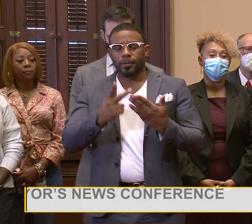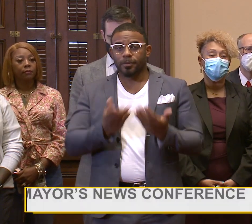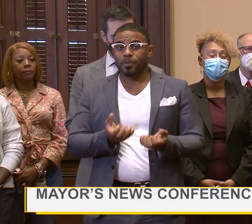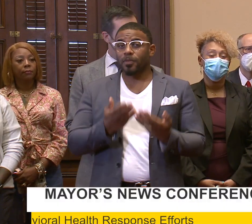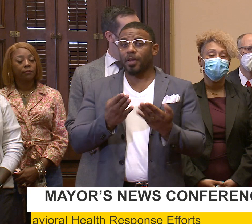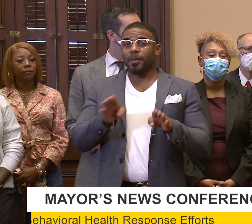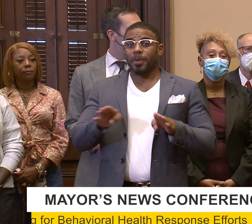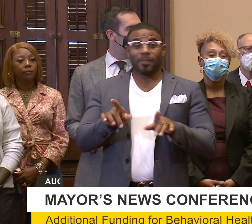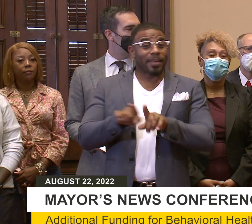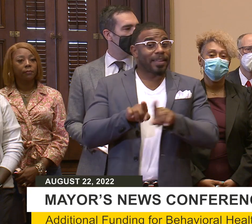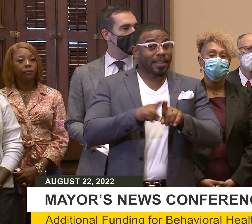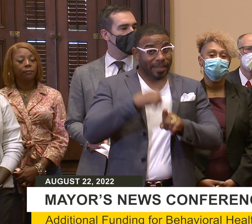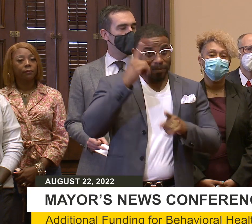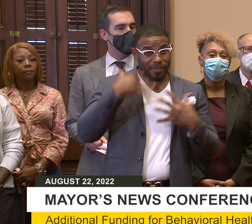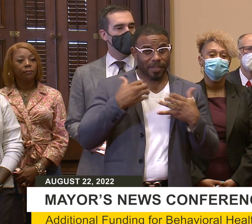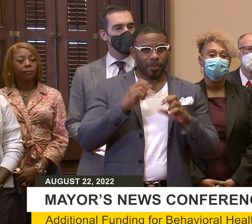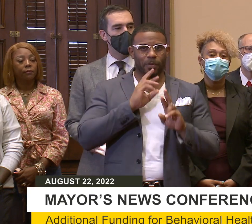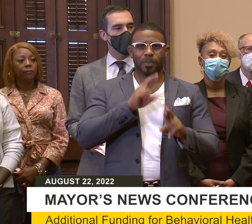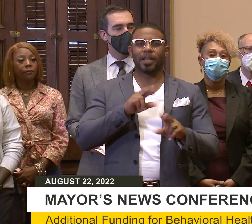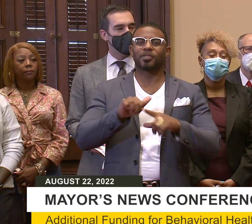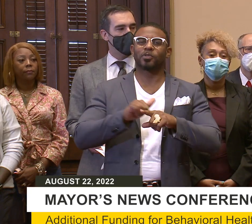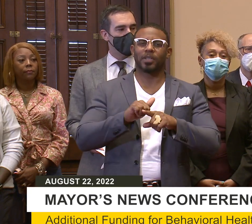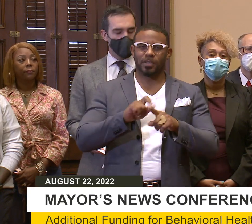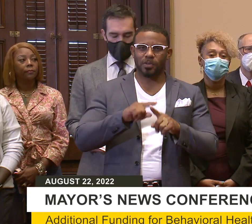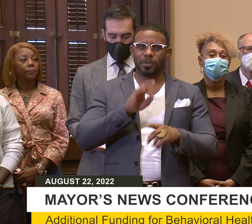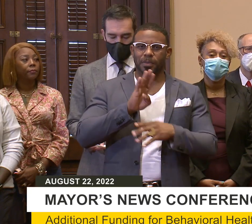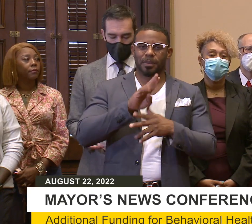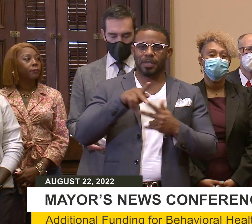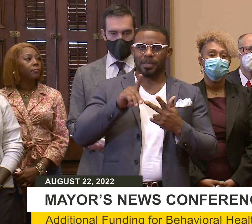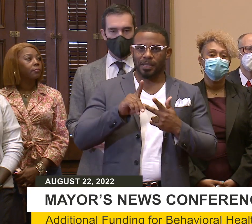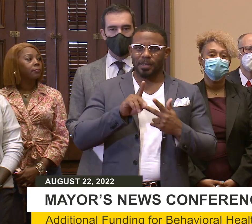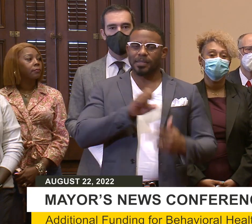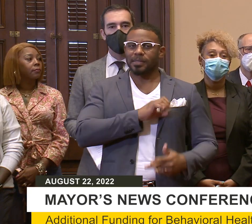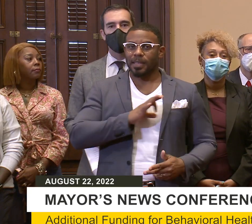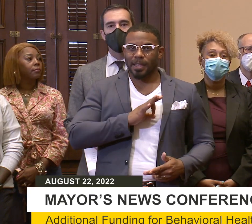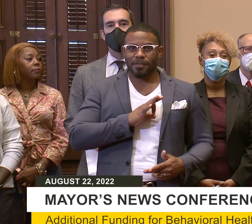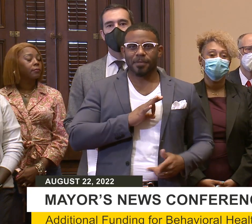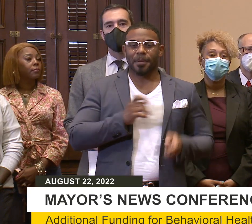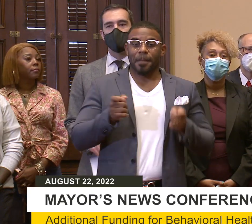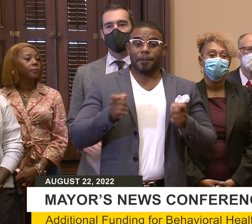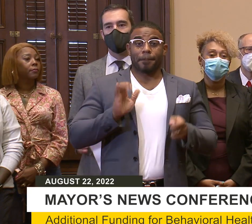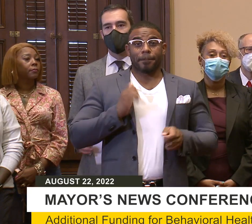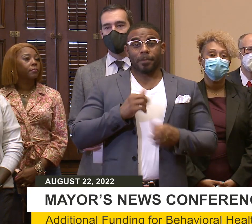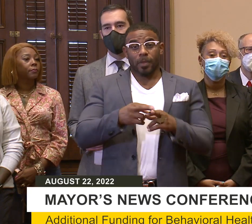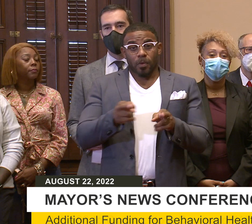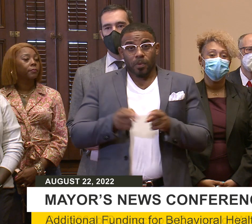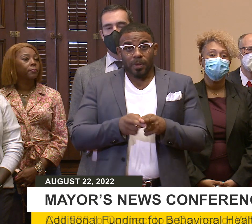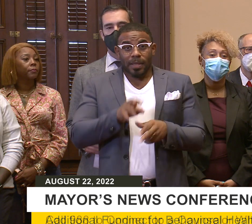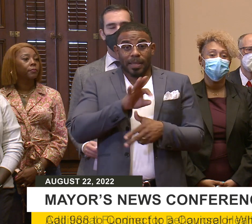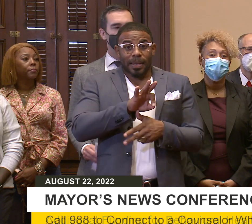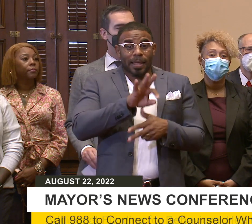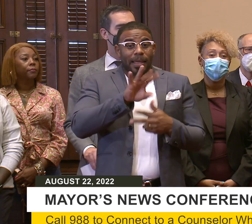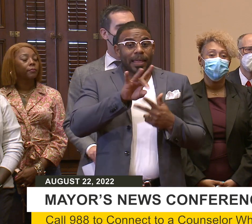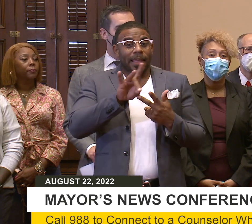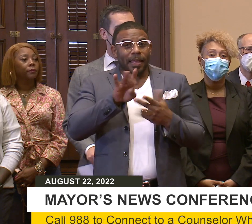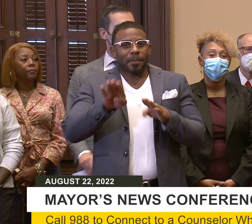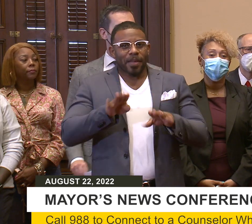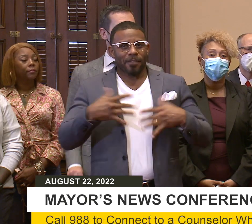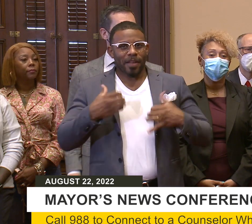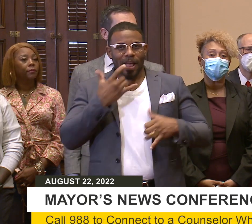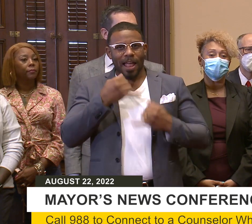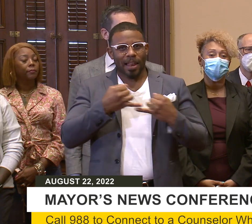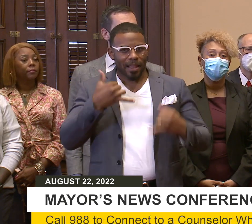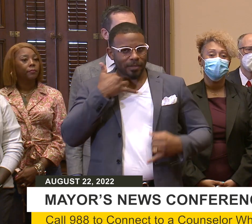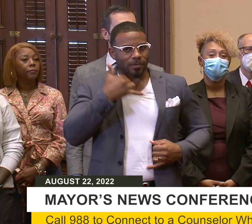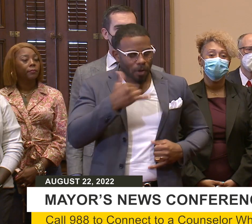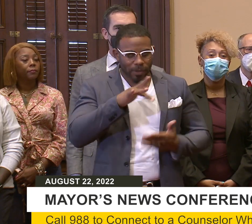provide behavioral and mental health response training to BPD personnel, manage our regional 988 behavioral health